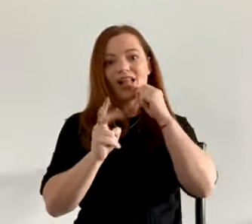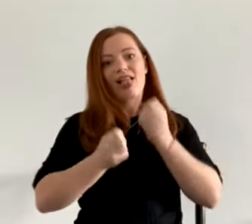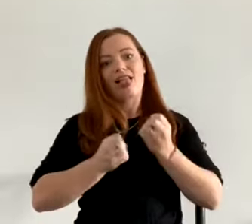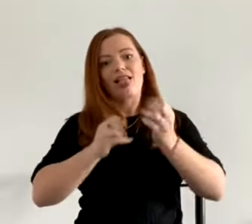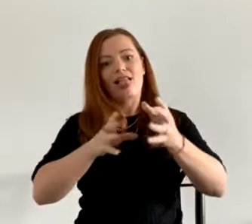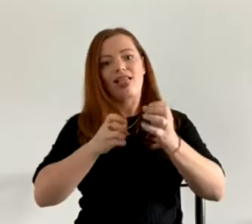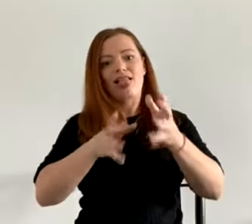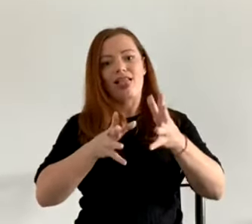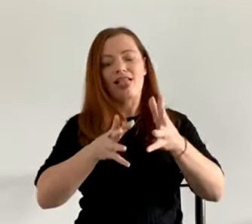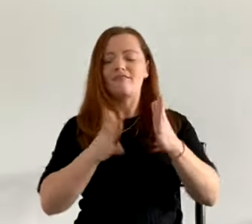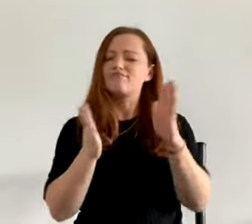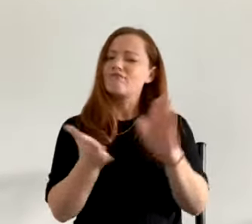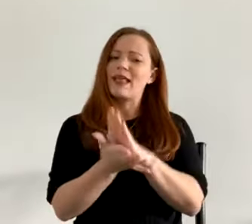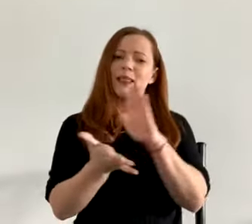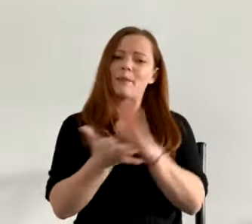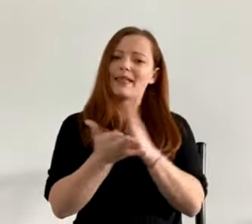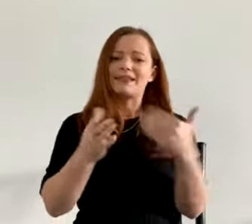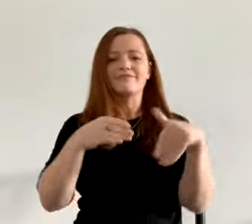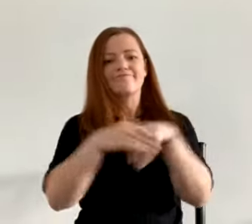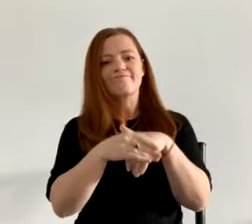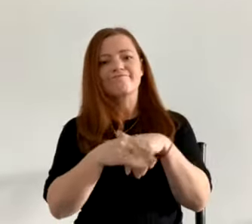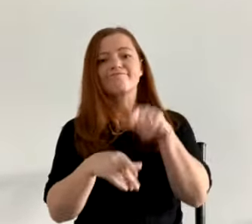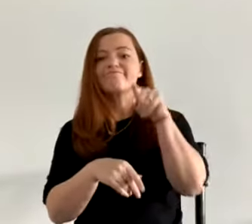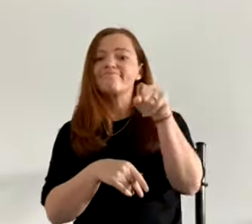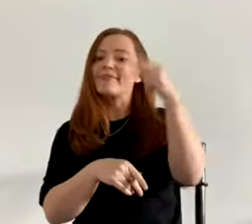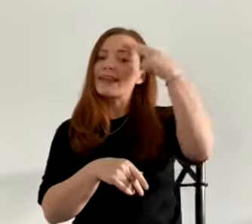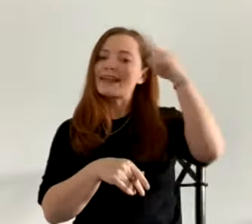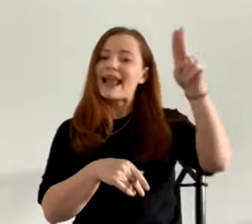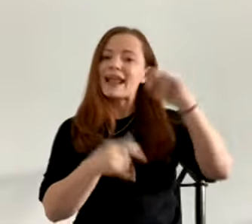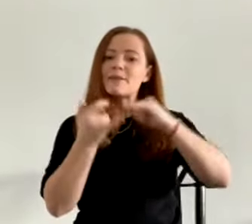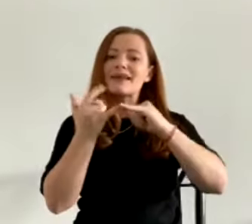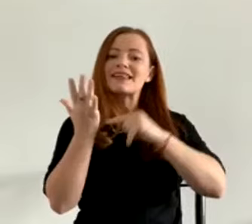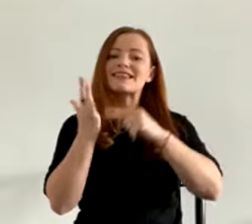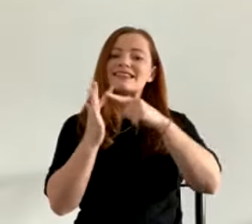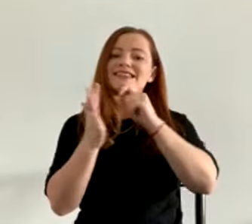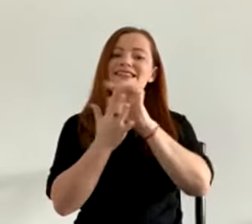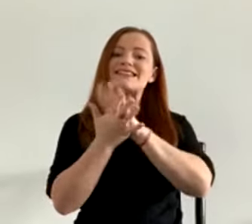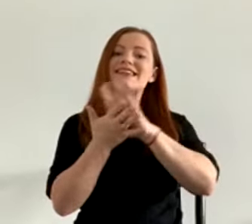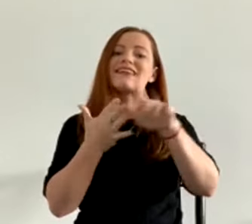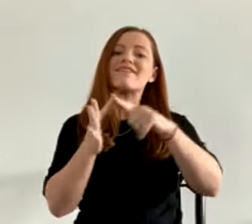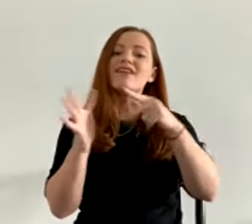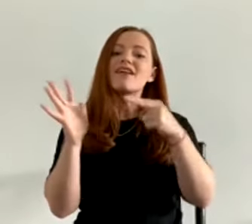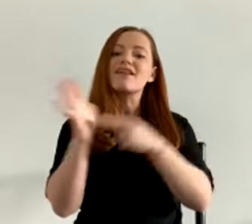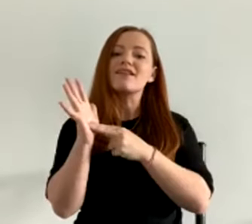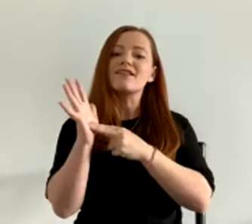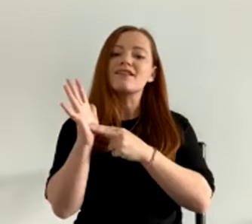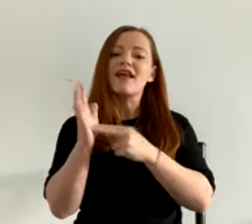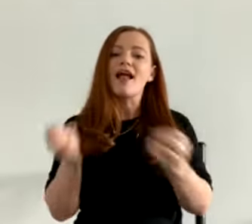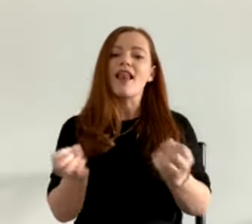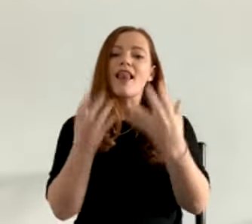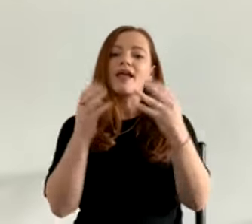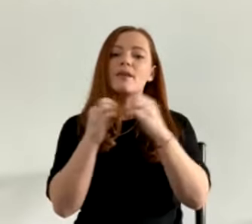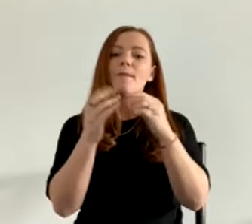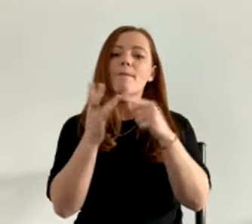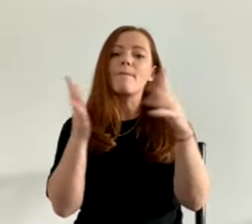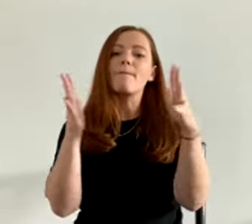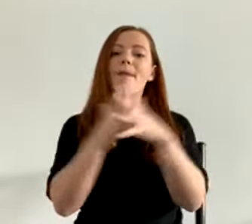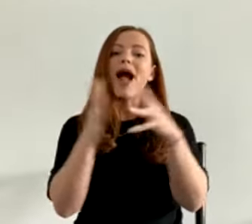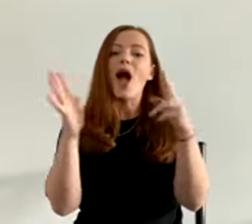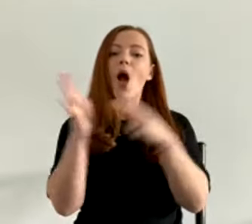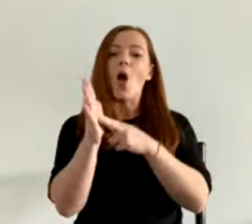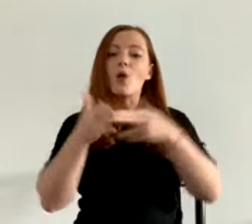interpreting my poems tonight. So my name is Stephen Lightbown. I'm a Bristol-based, Blackburn-born